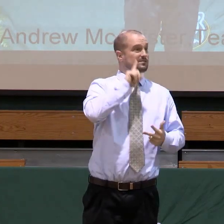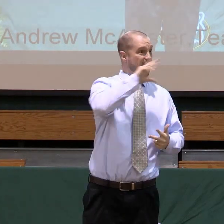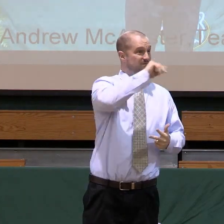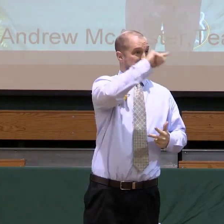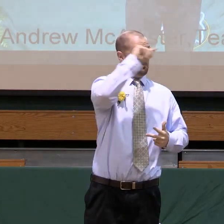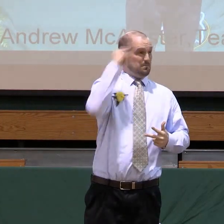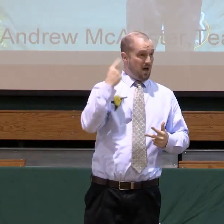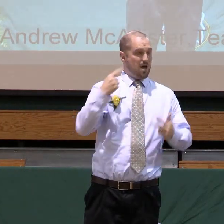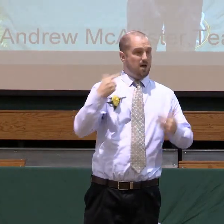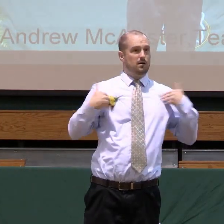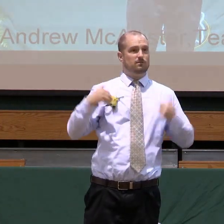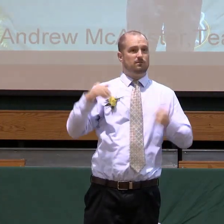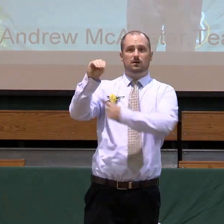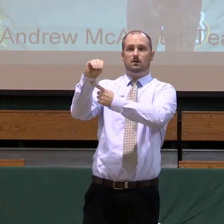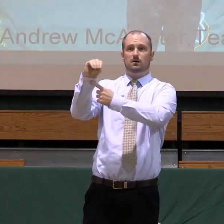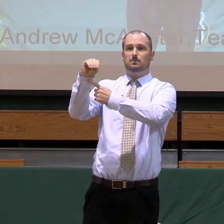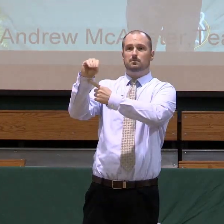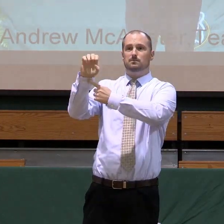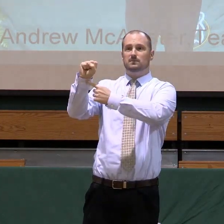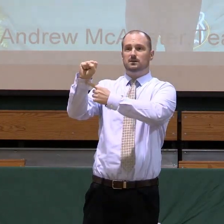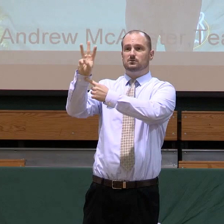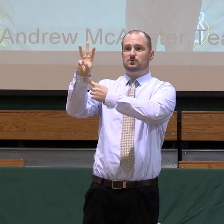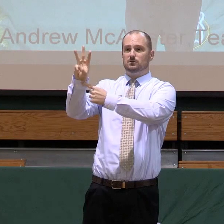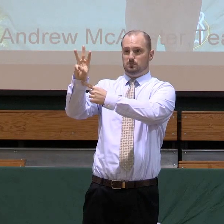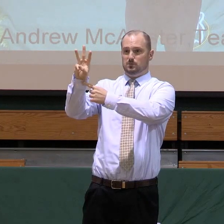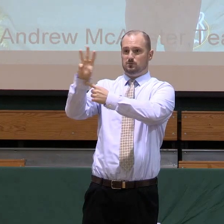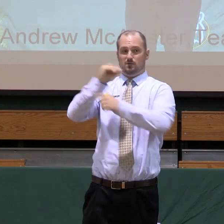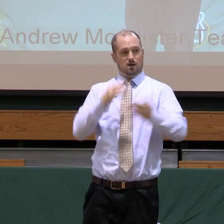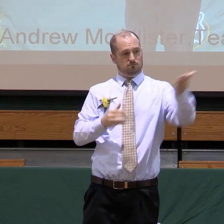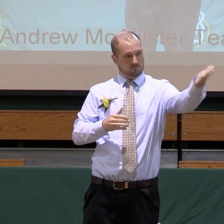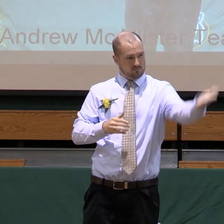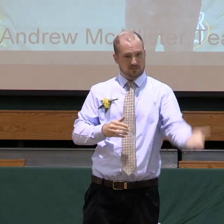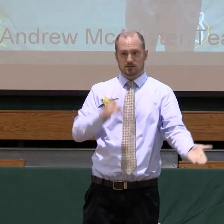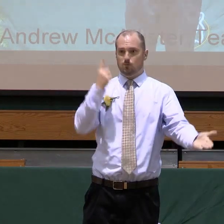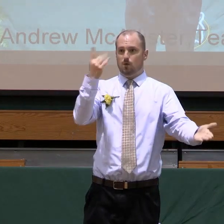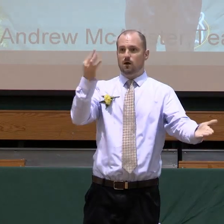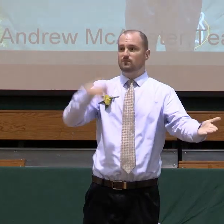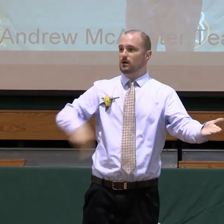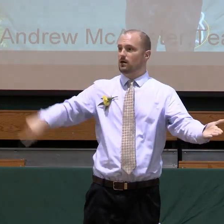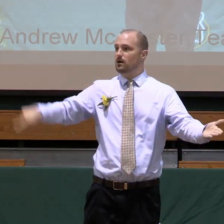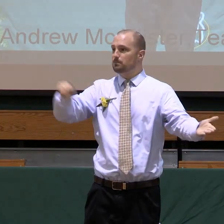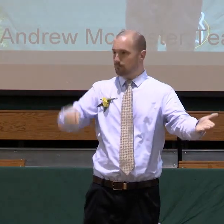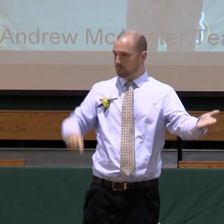people who are deaf and of color, who are black, who have that MSW, and he's one of them.